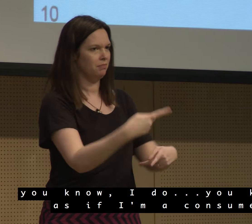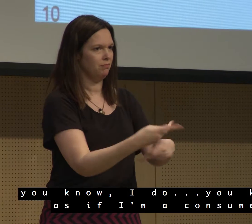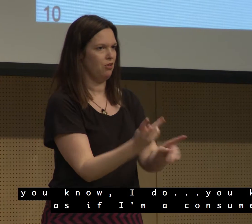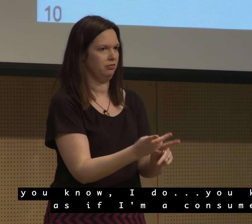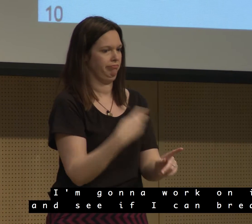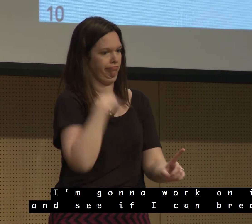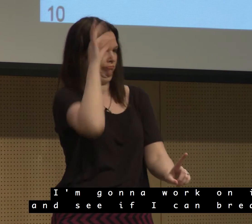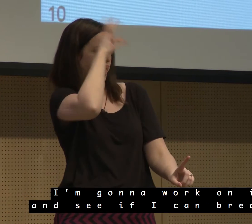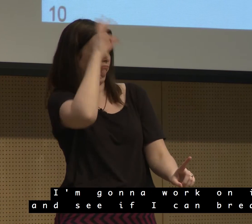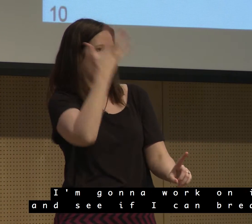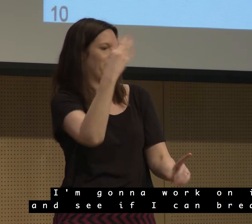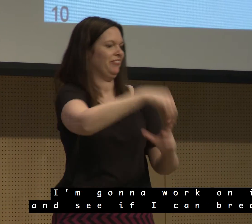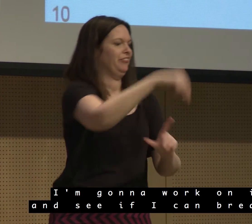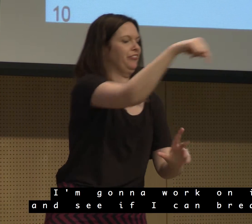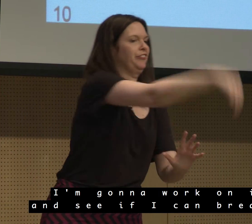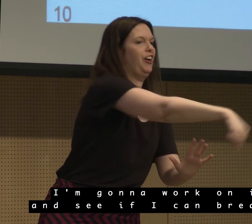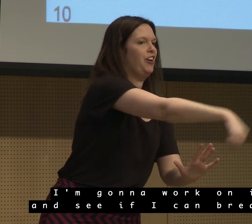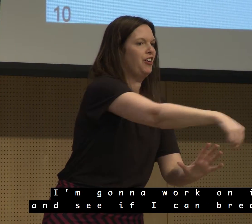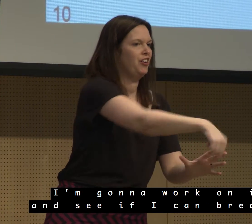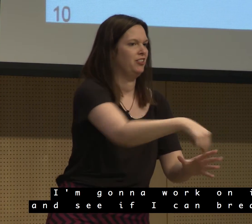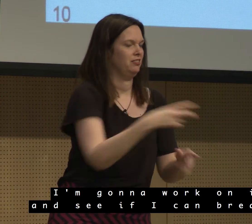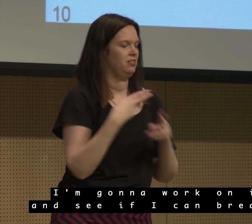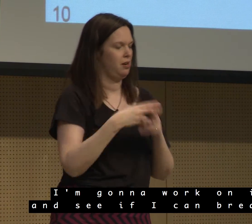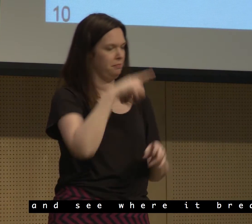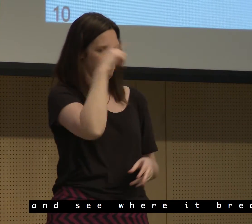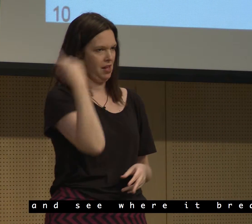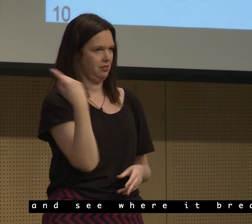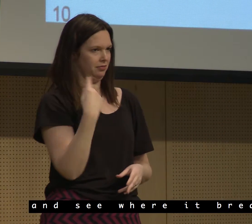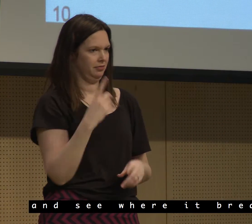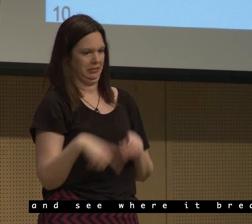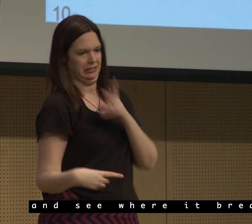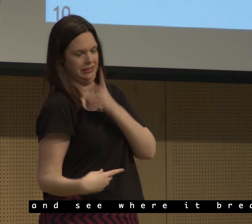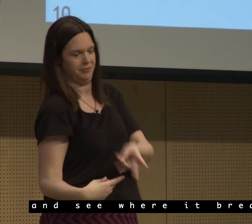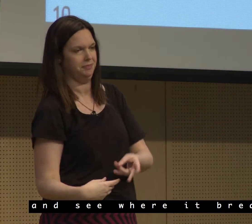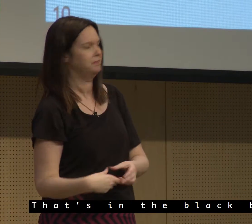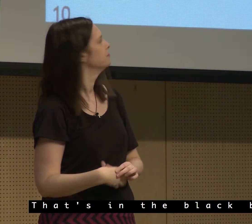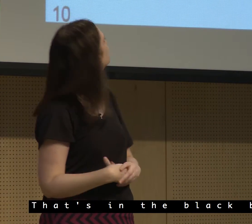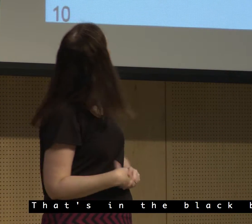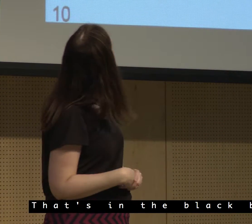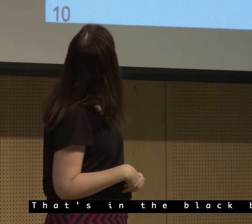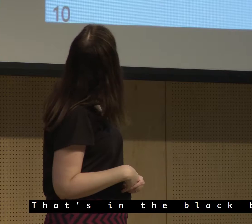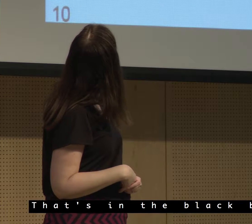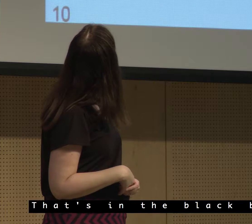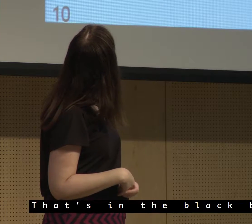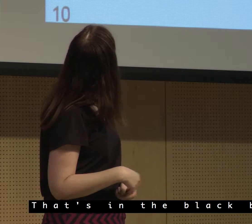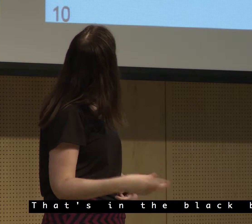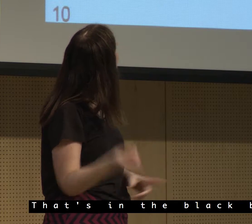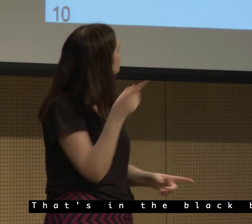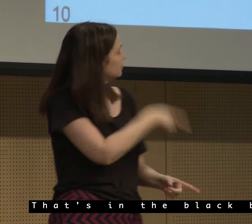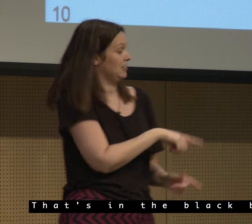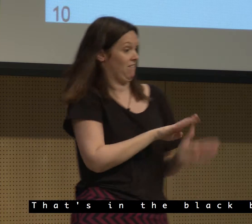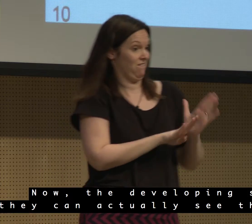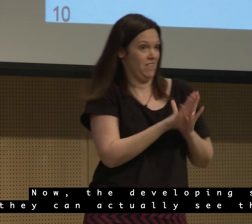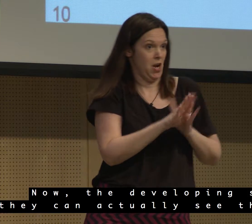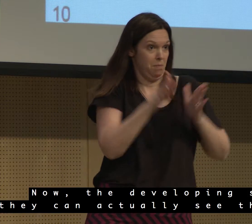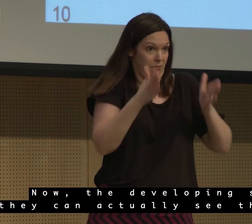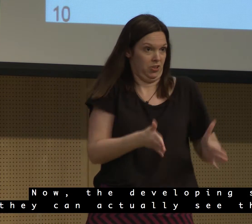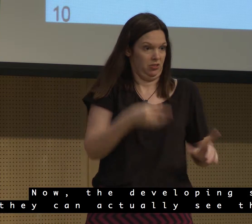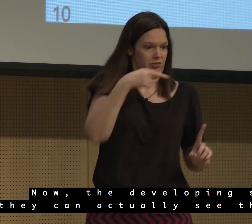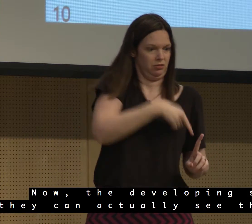I'm a consumer. I'm going to work on it and see if I can break it and see where it breaks. That's in the black box. Now, the